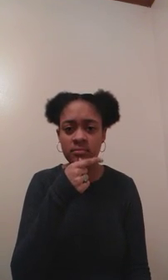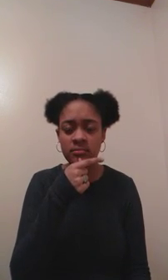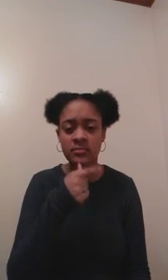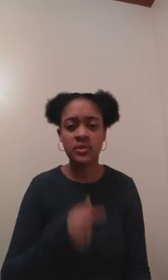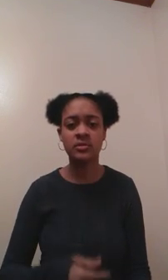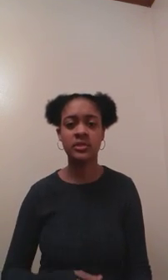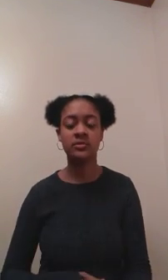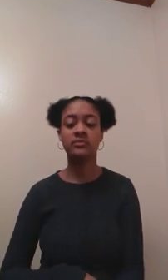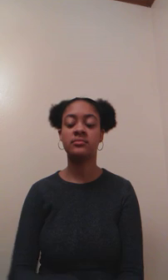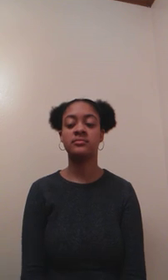who are you?